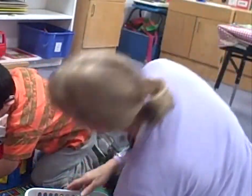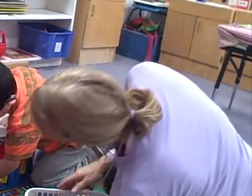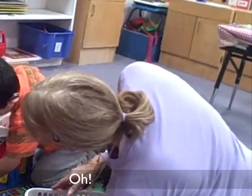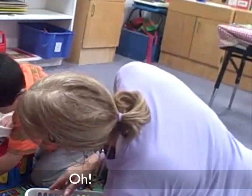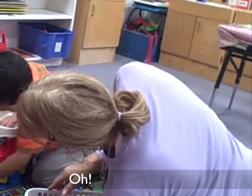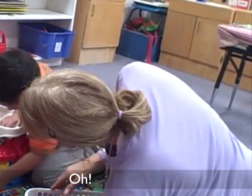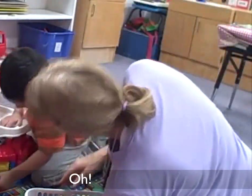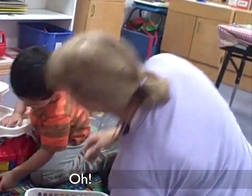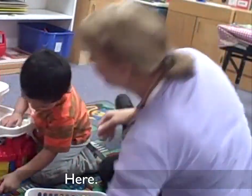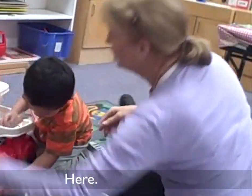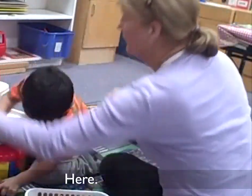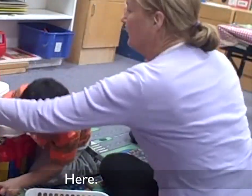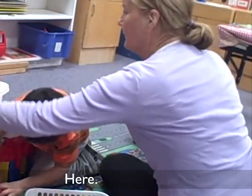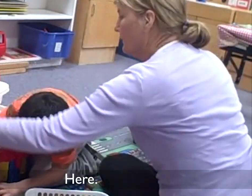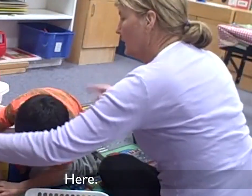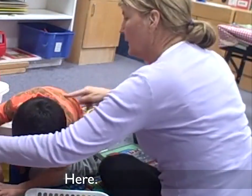Oh, there.